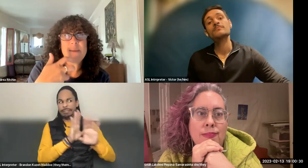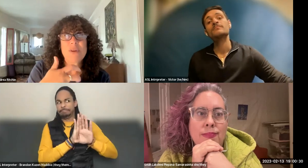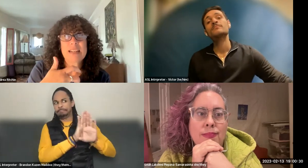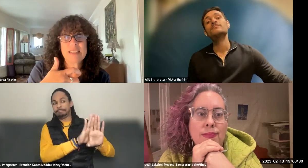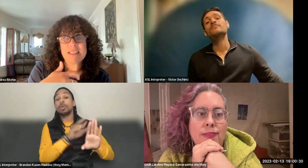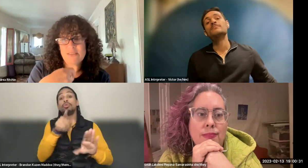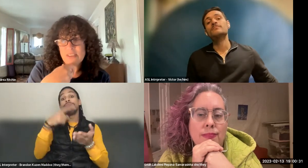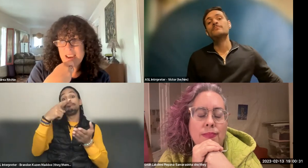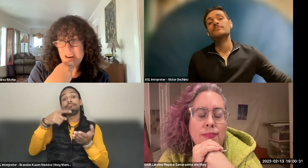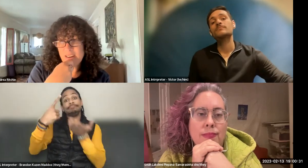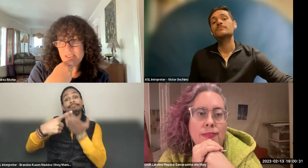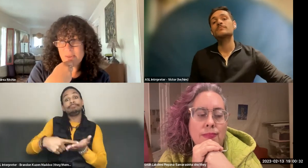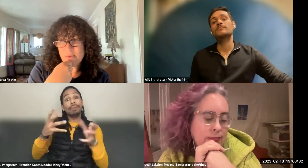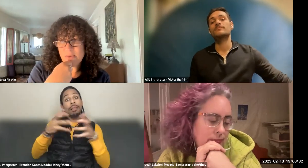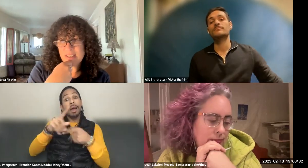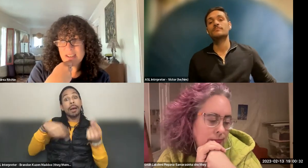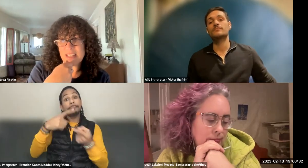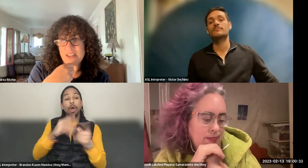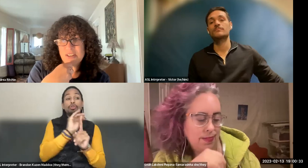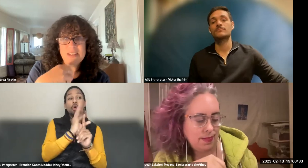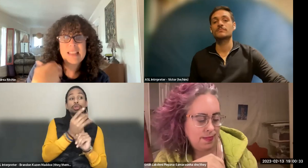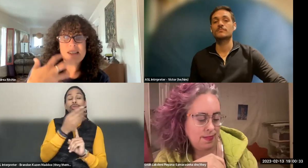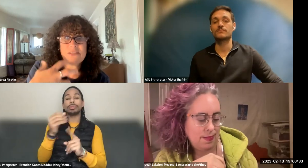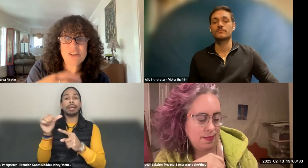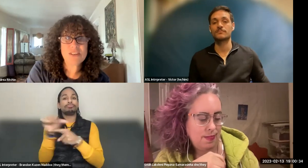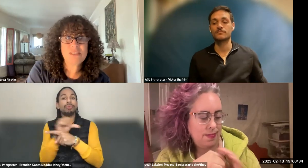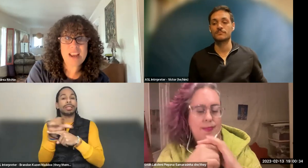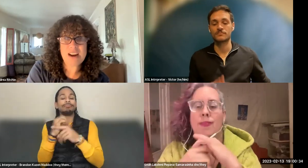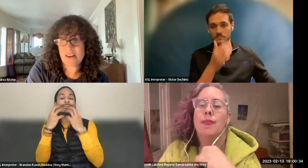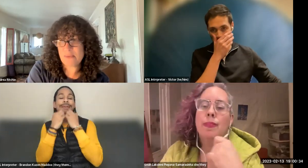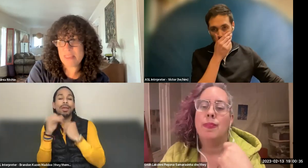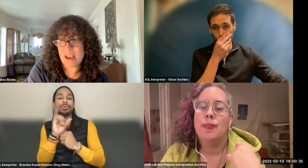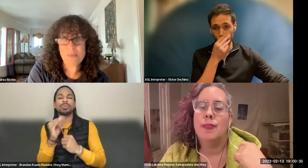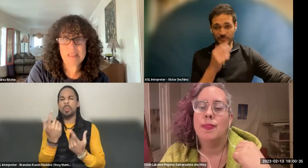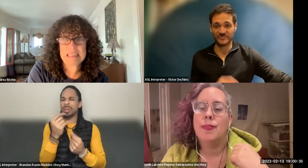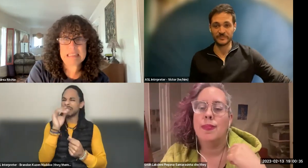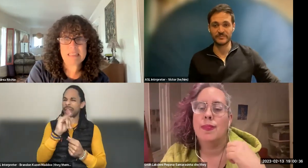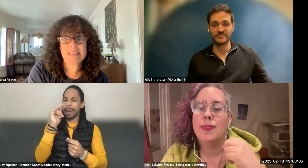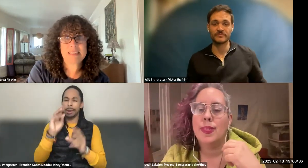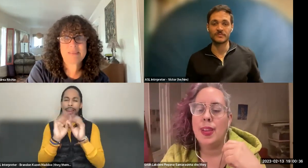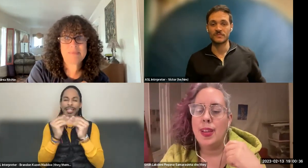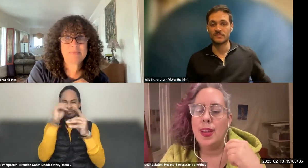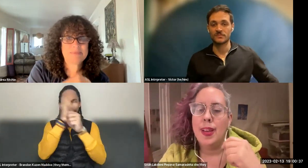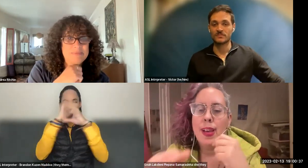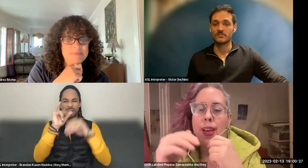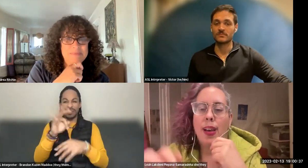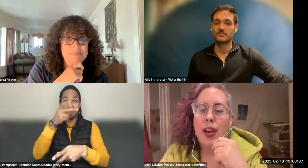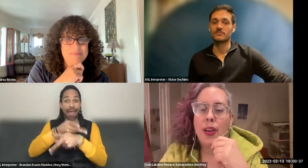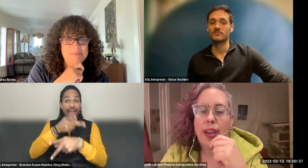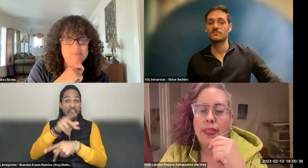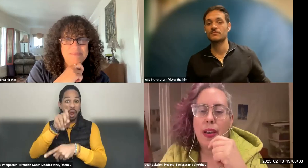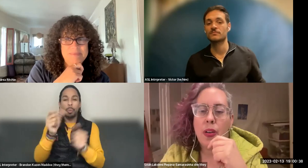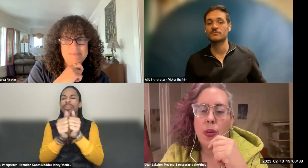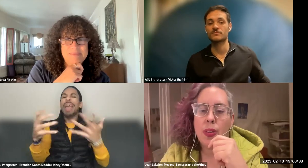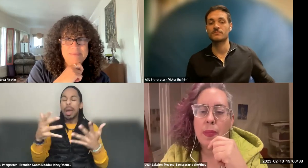cultures and practices of care. So what is a collective vision of care without policing?